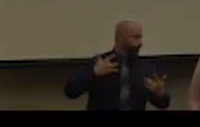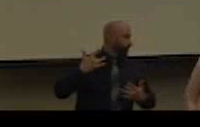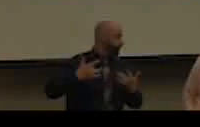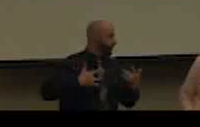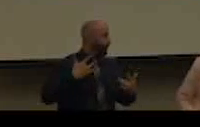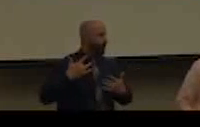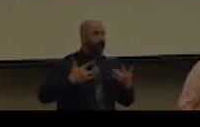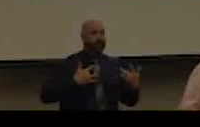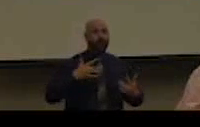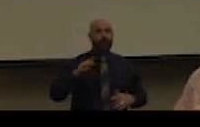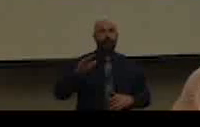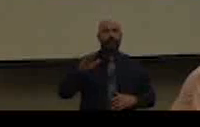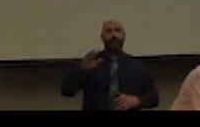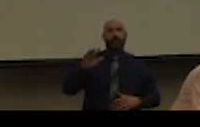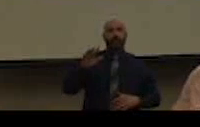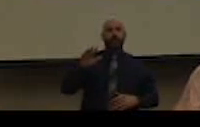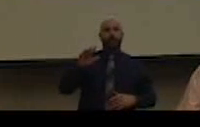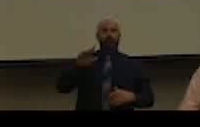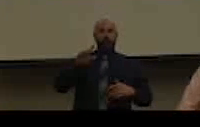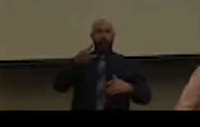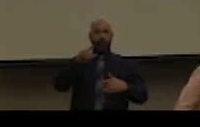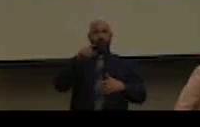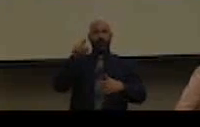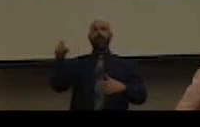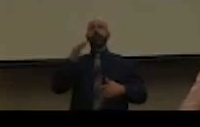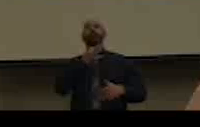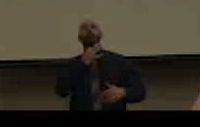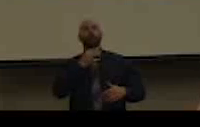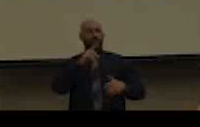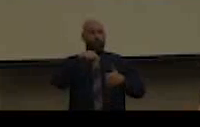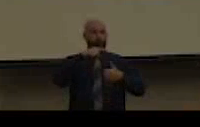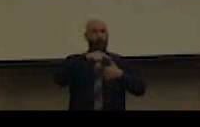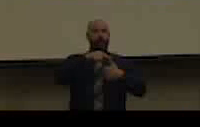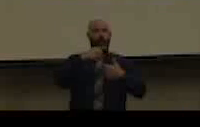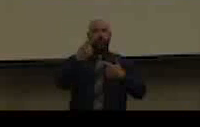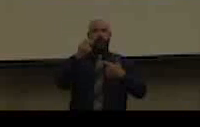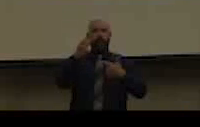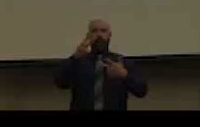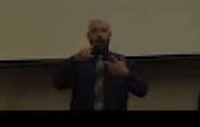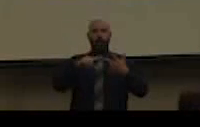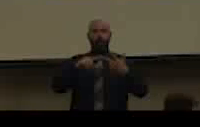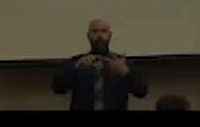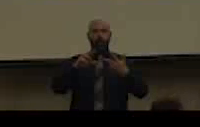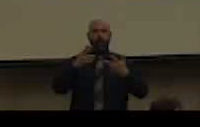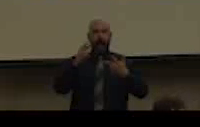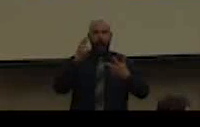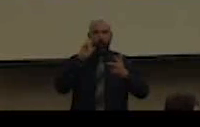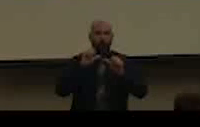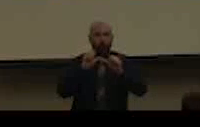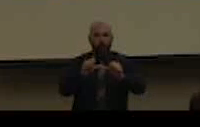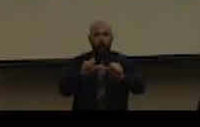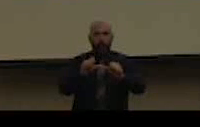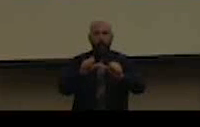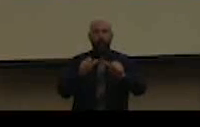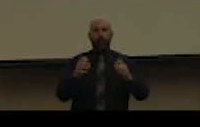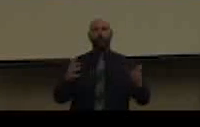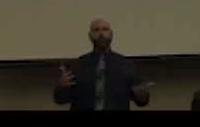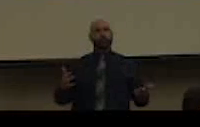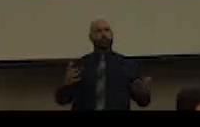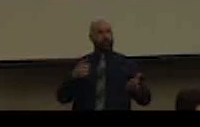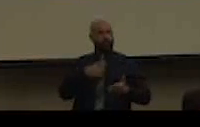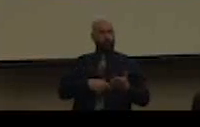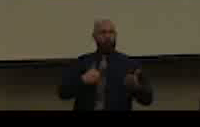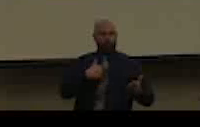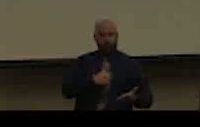But the when, the how, and the sustainability is what, you know, what we face. And plenty of